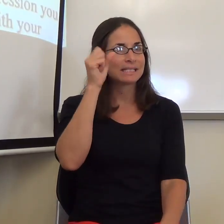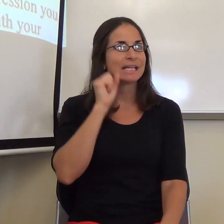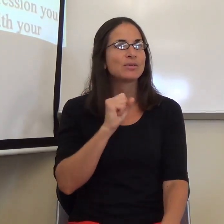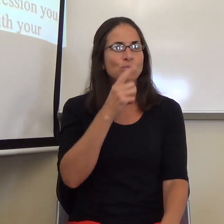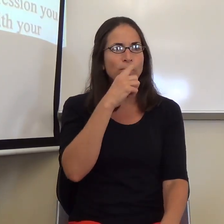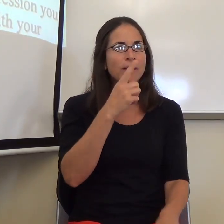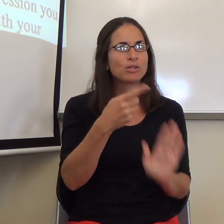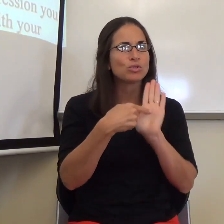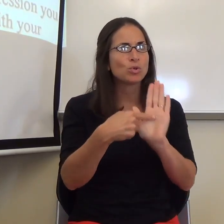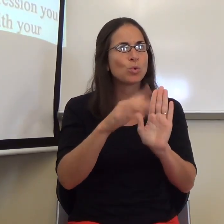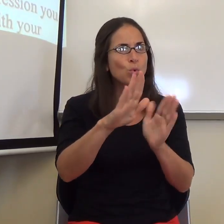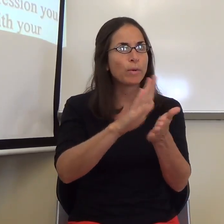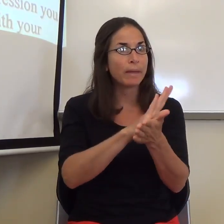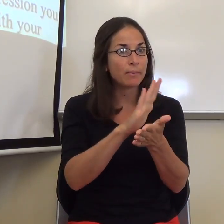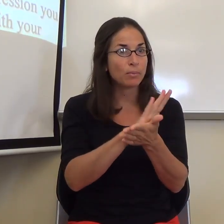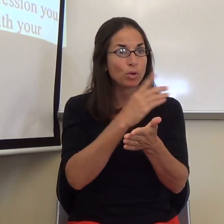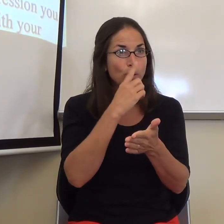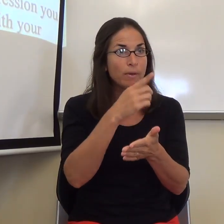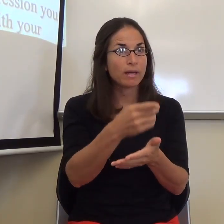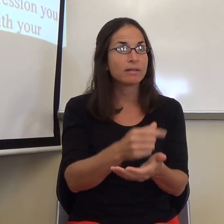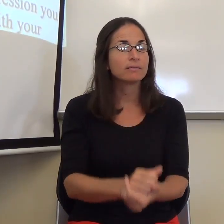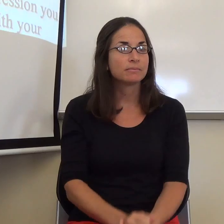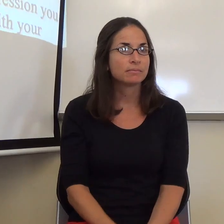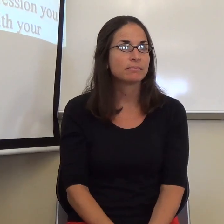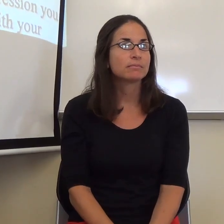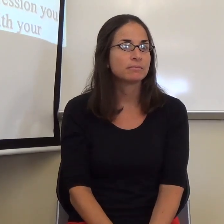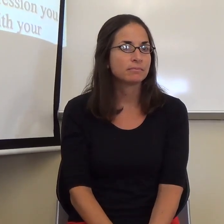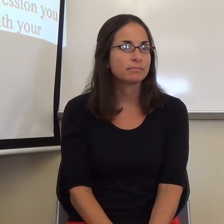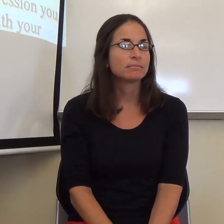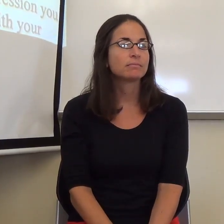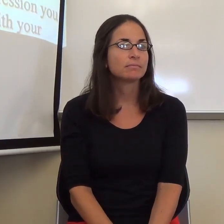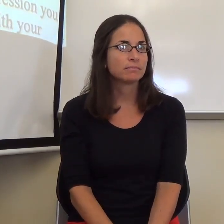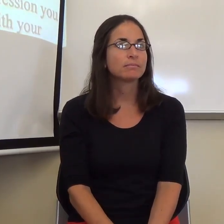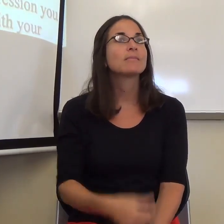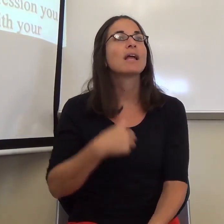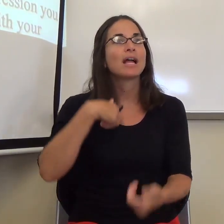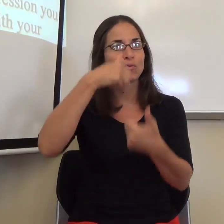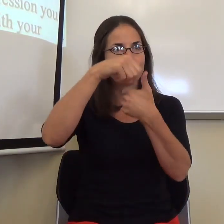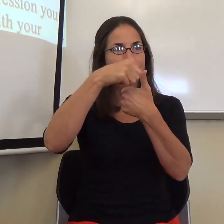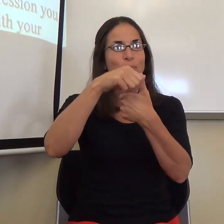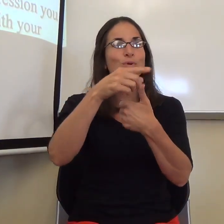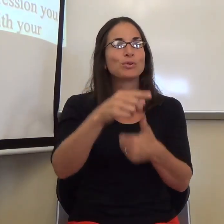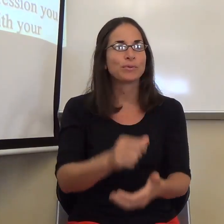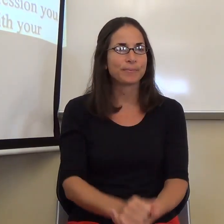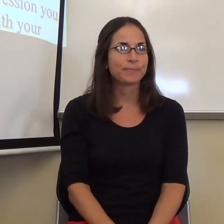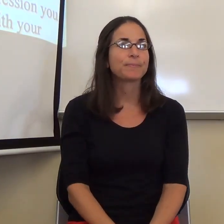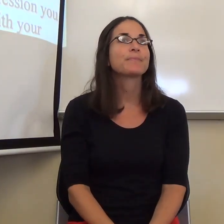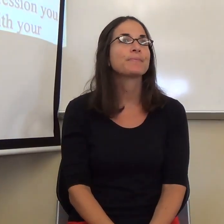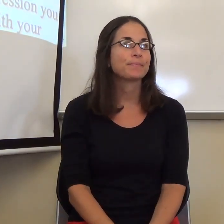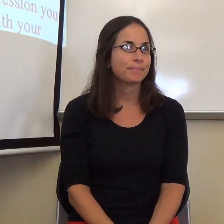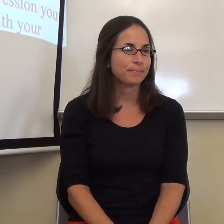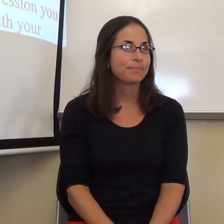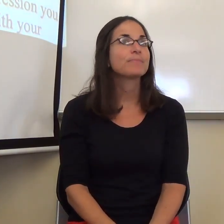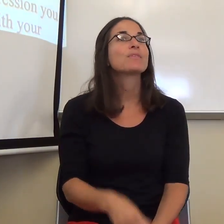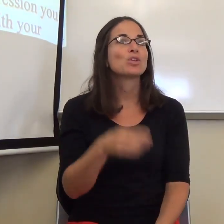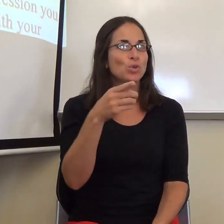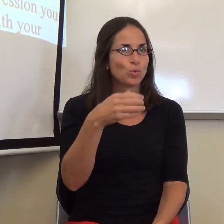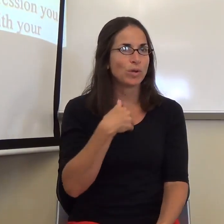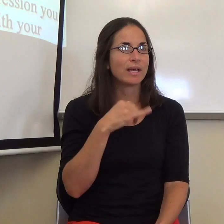paper? Can we look at your paper? I remember it. Yeah. I remember that you had this. Yeah, Sandra,